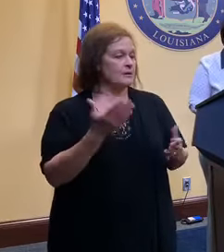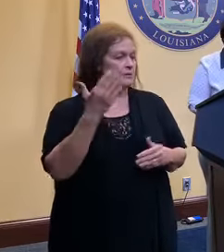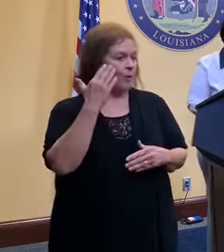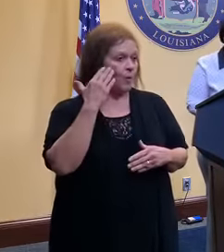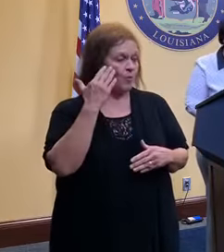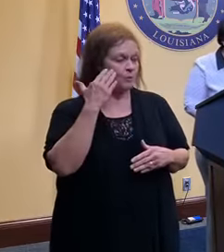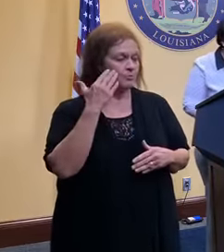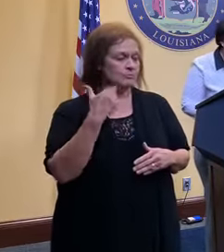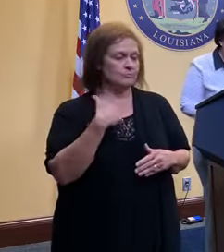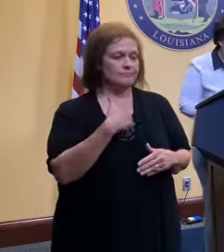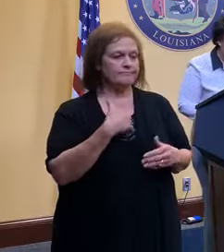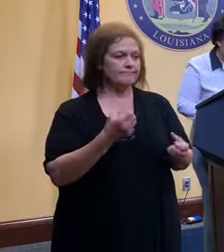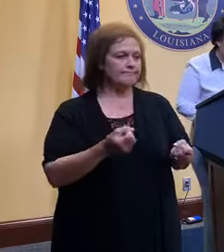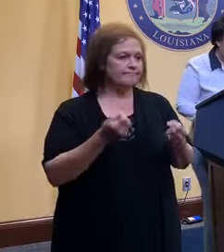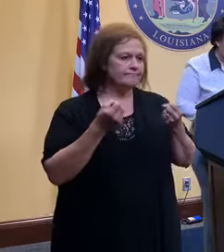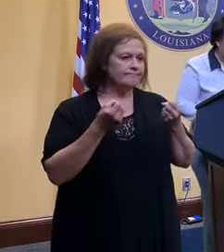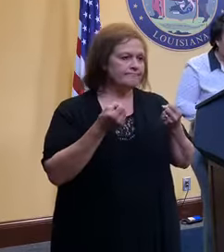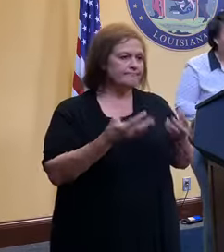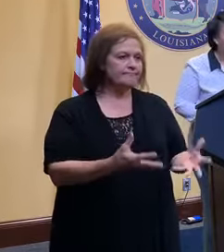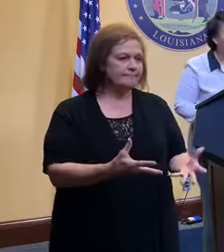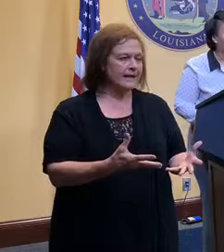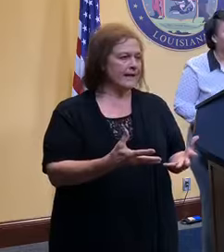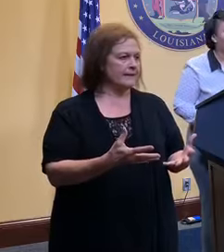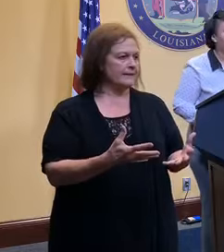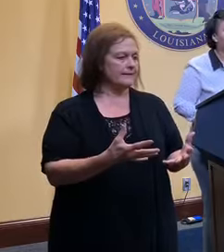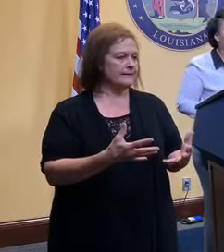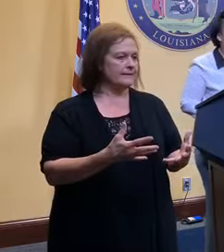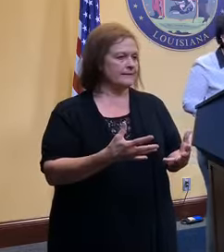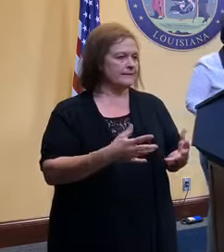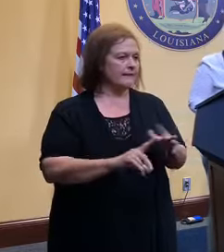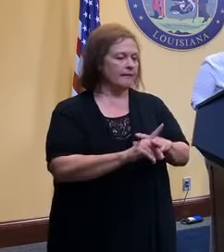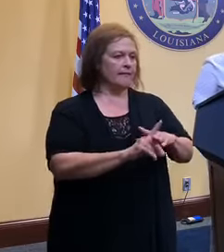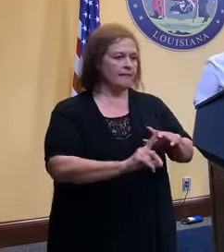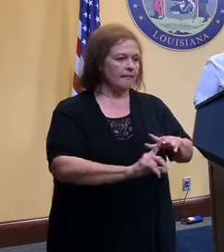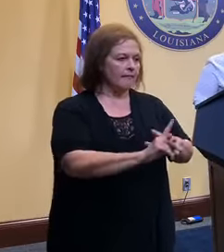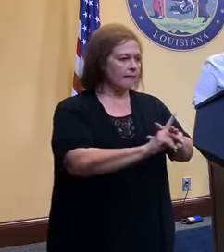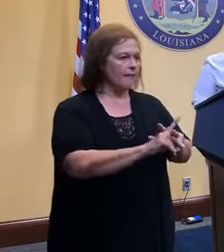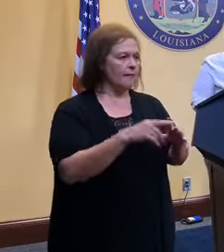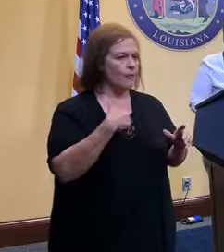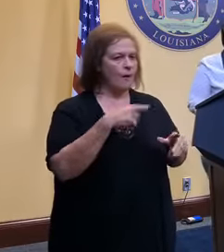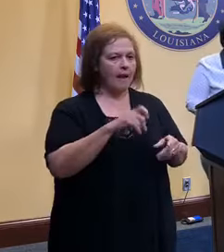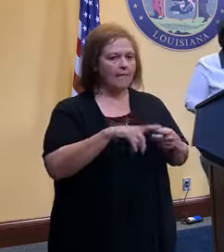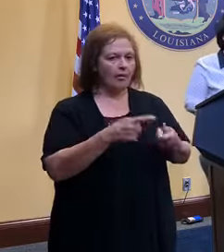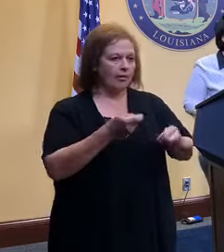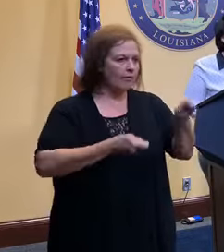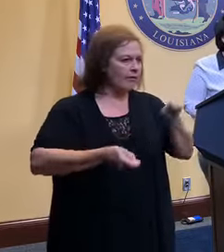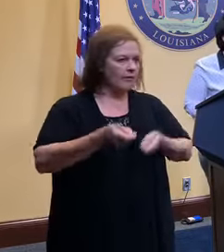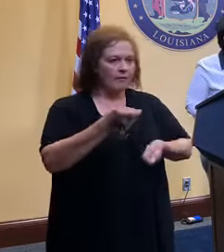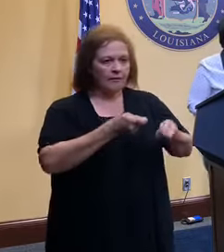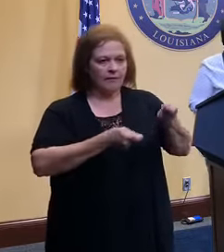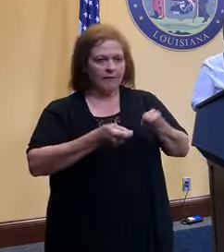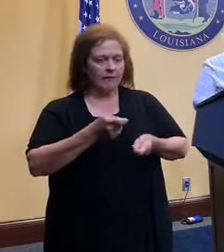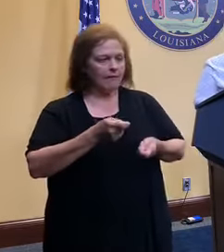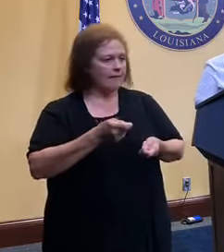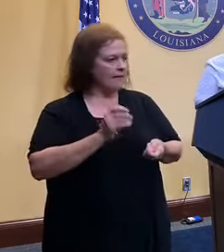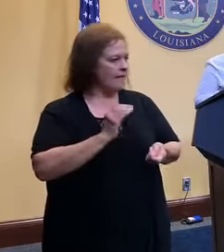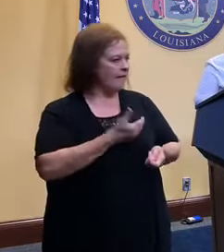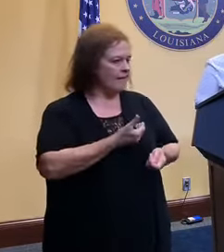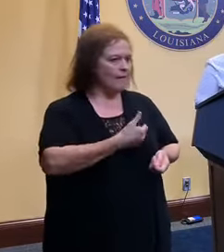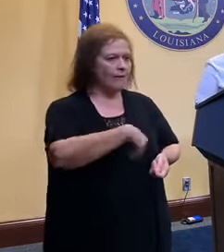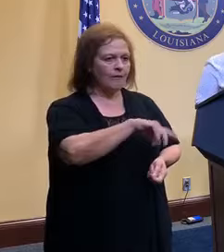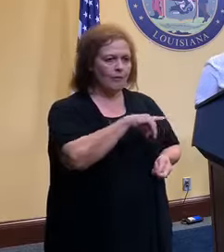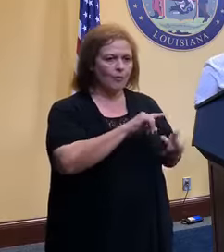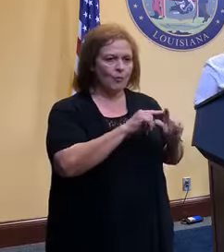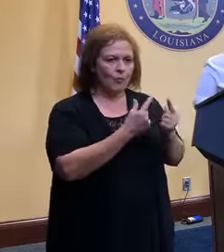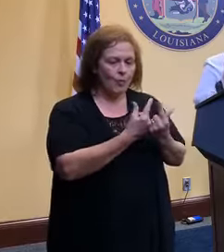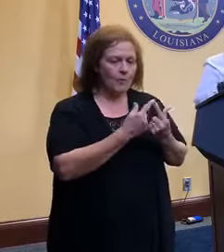had many crises that we've had to juggle as a city, as an administration, but we have faced